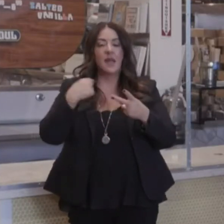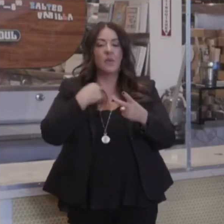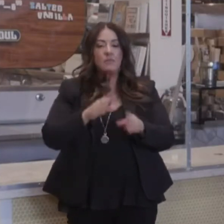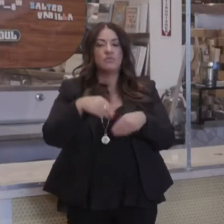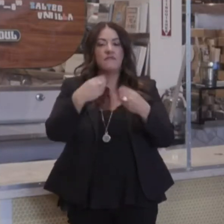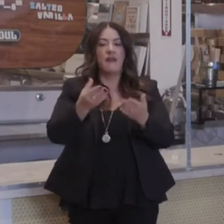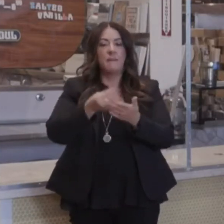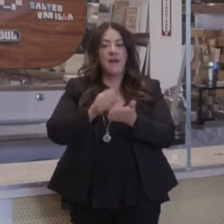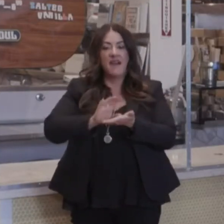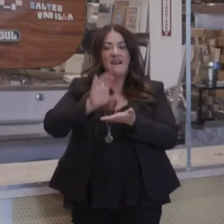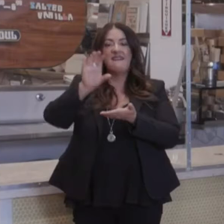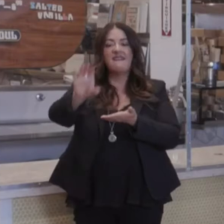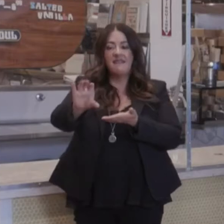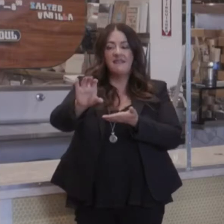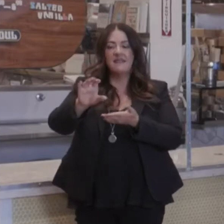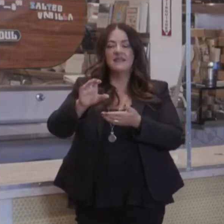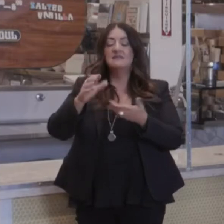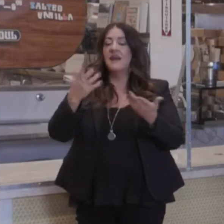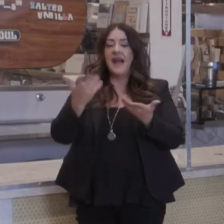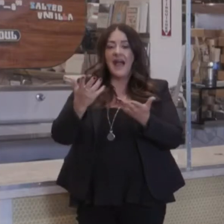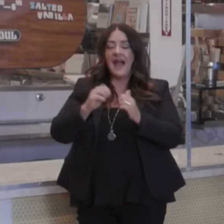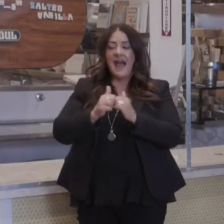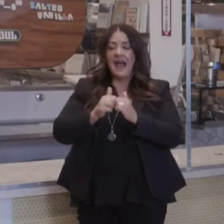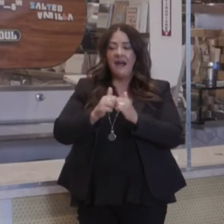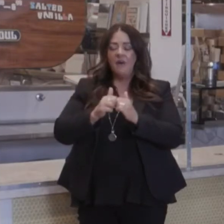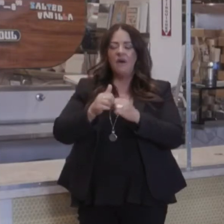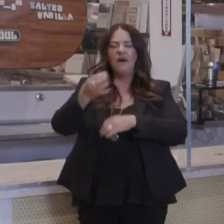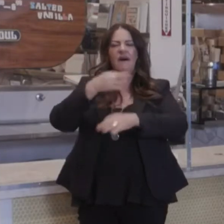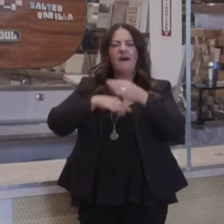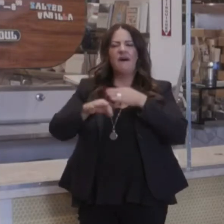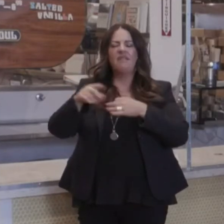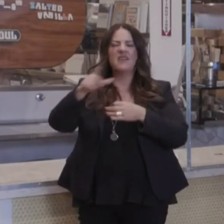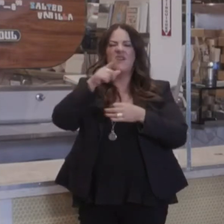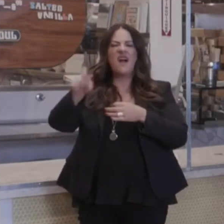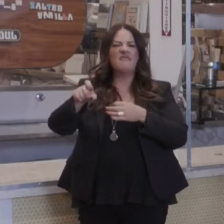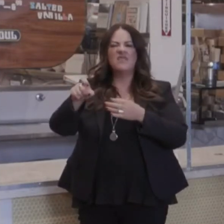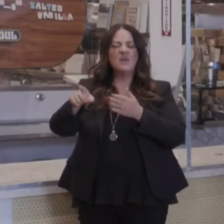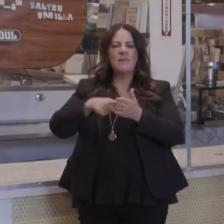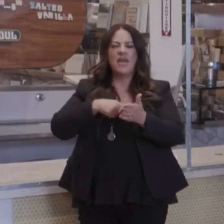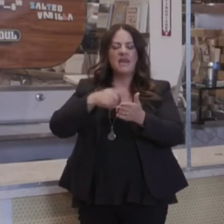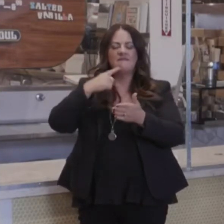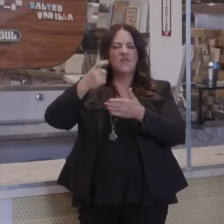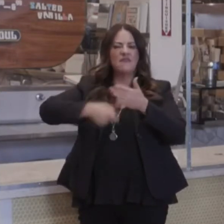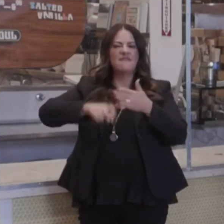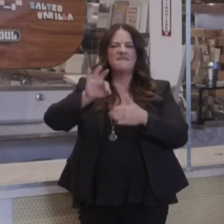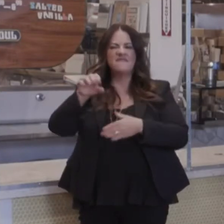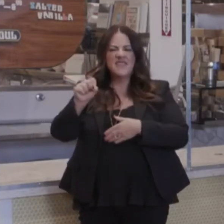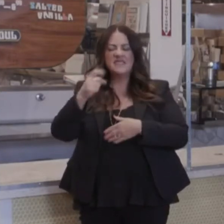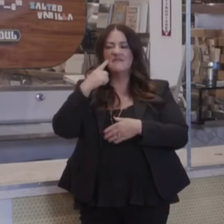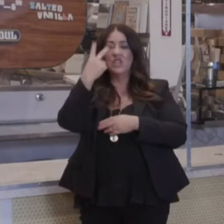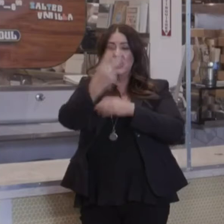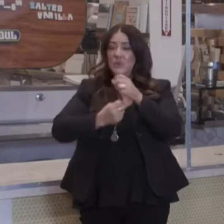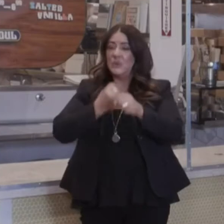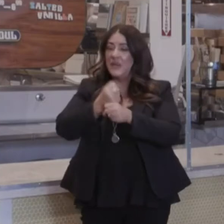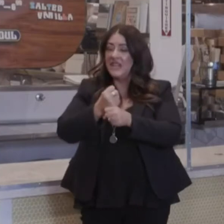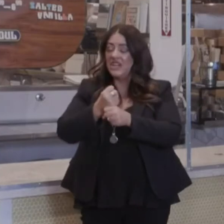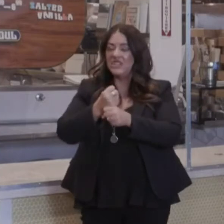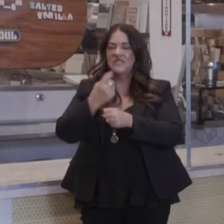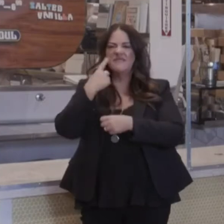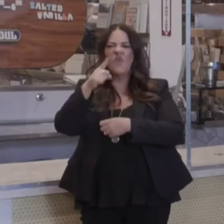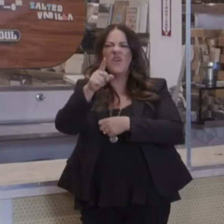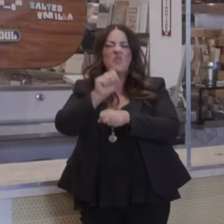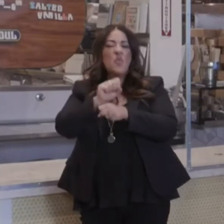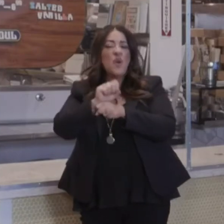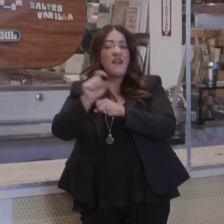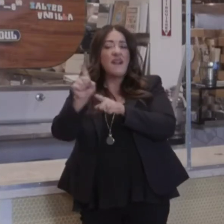in the way of fees and licenses. For 2 years, there'll be no cosmetology, barbering licenses. There'll be no